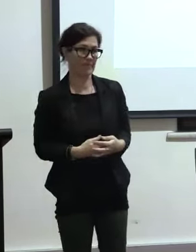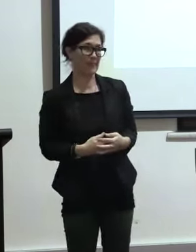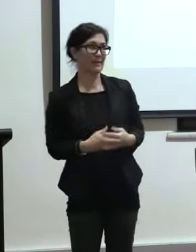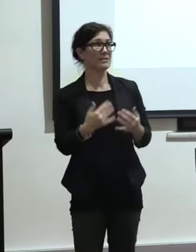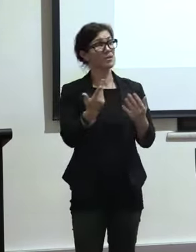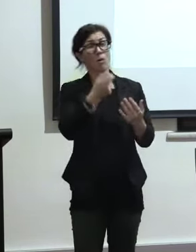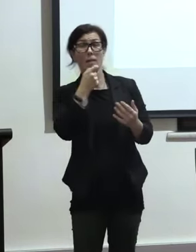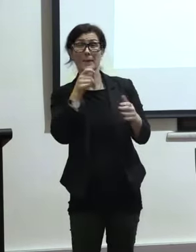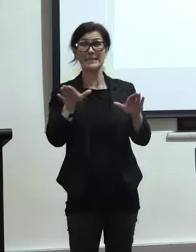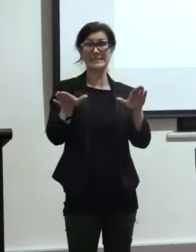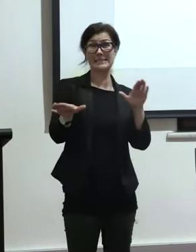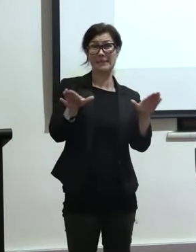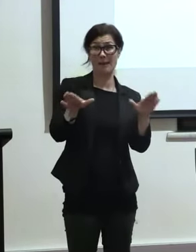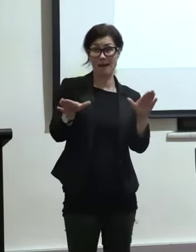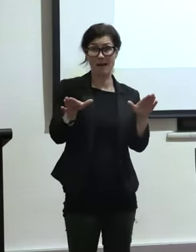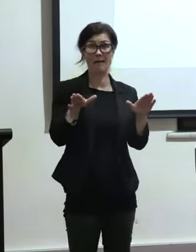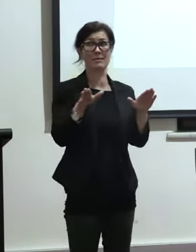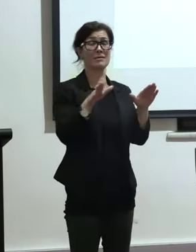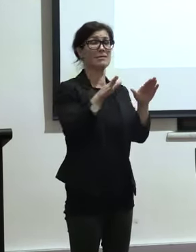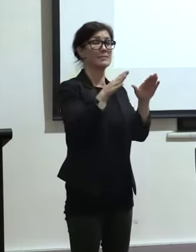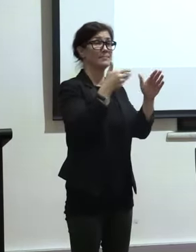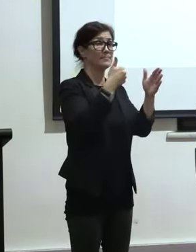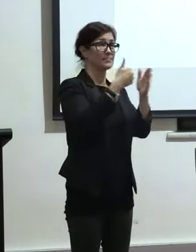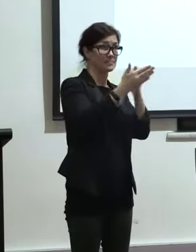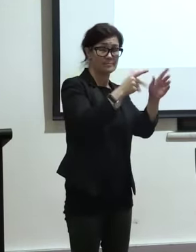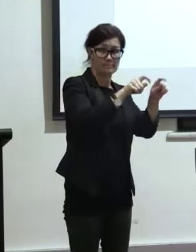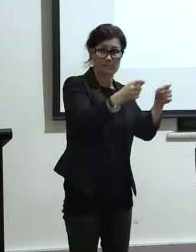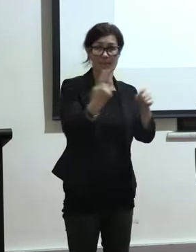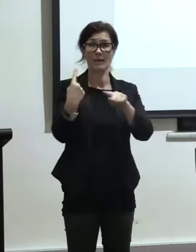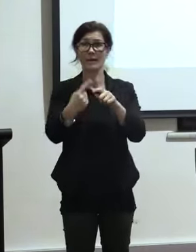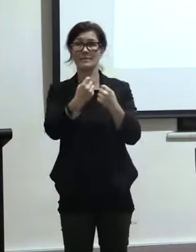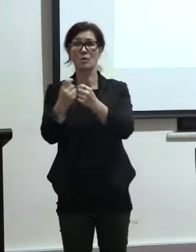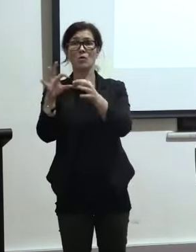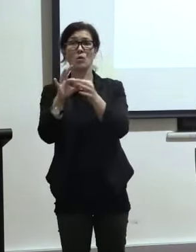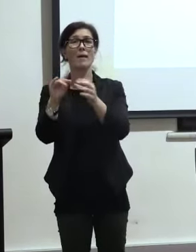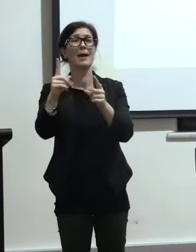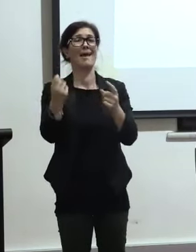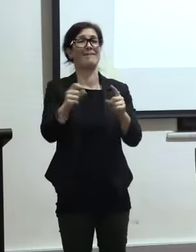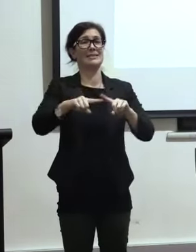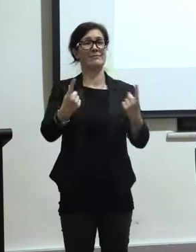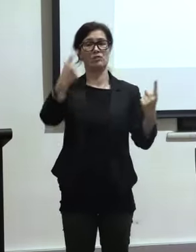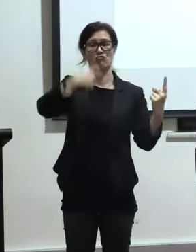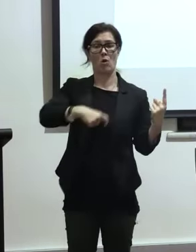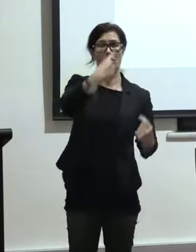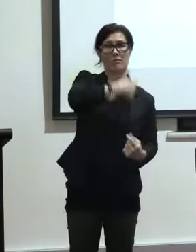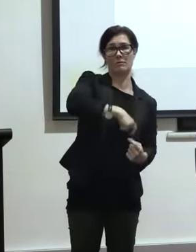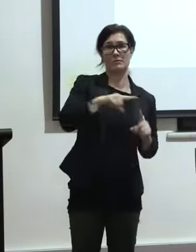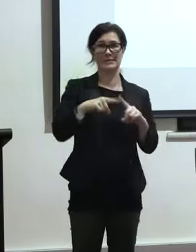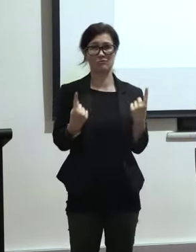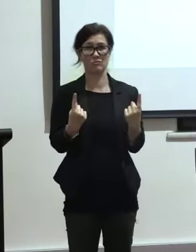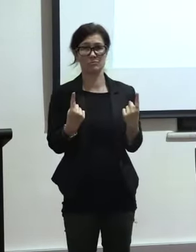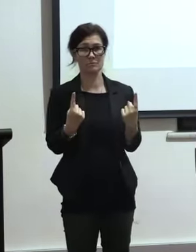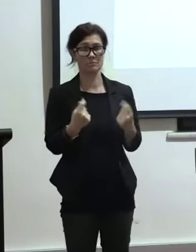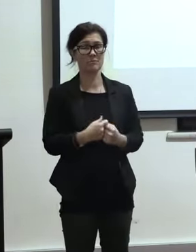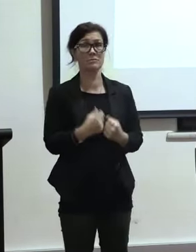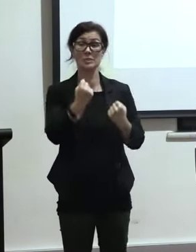similar, plan management provider and support coordinators, but they are different. Support coordinators are normally a lot more involved in